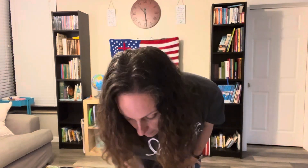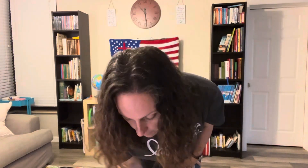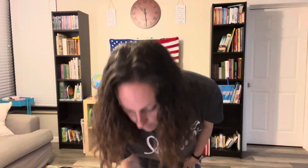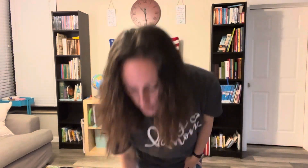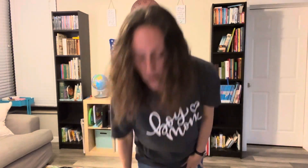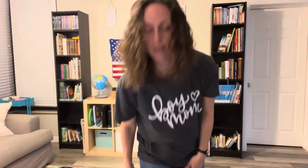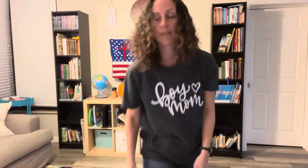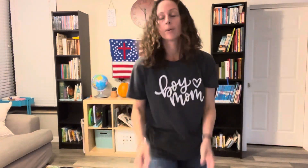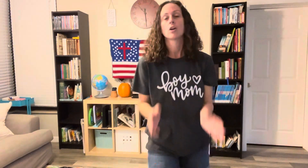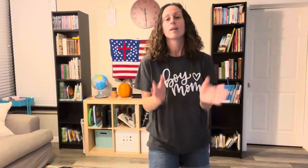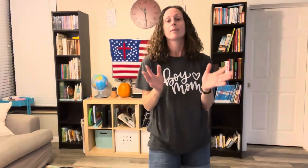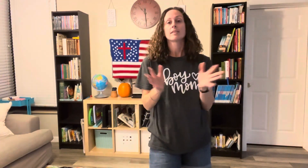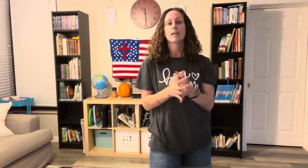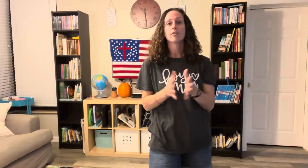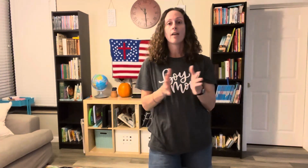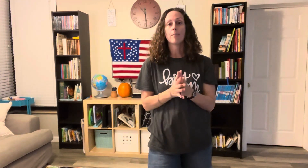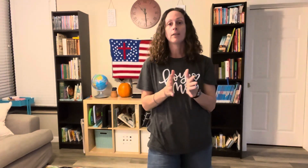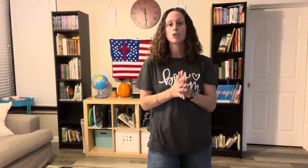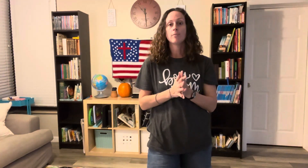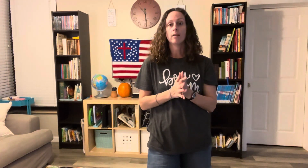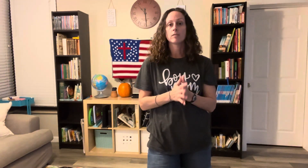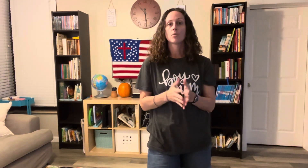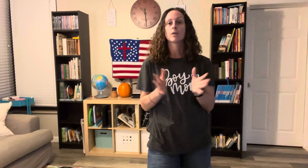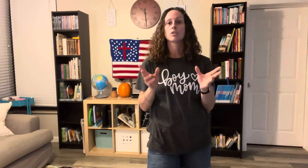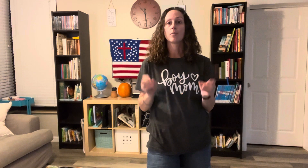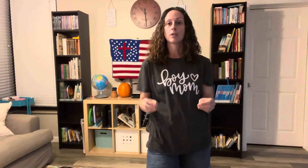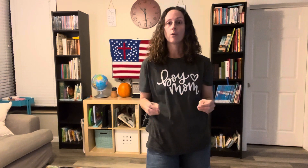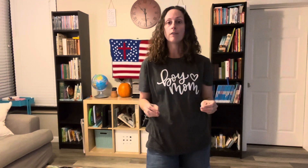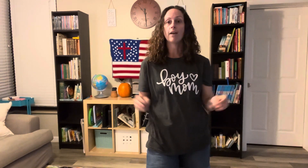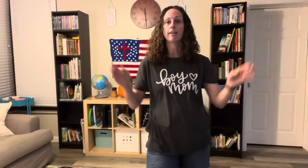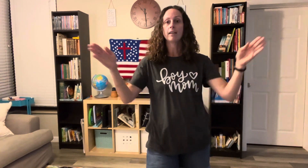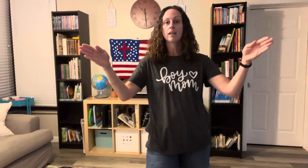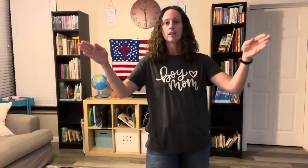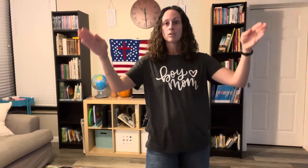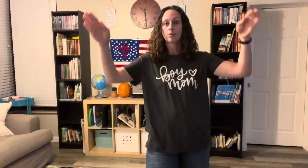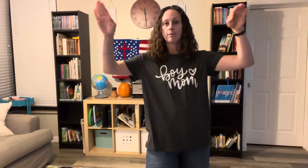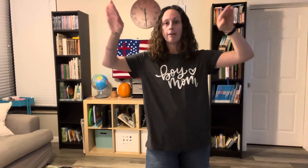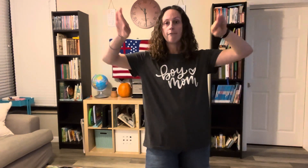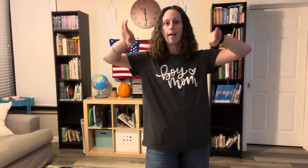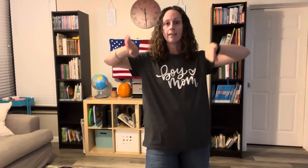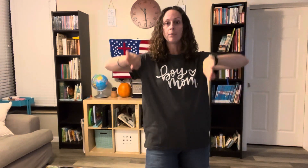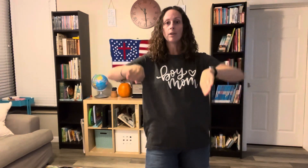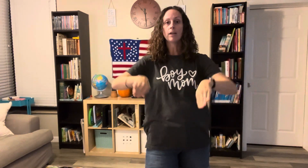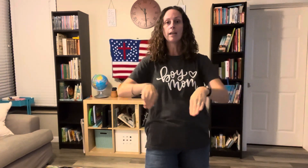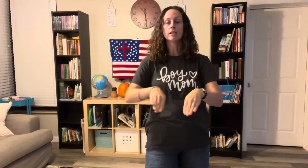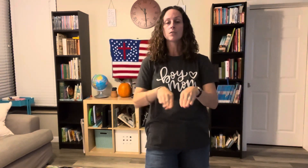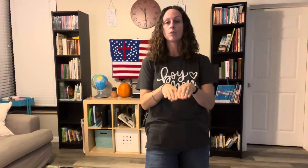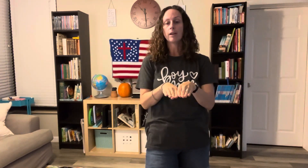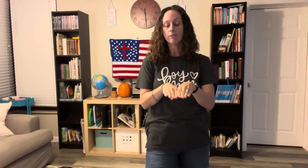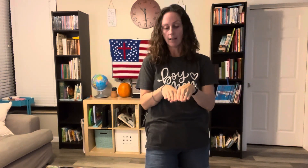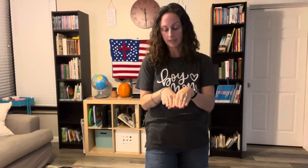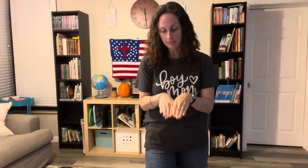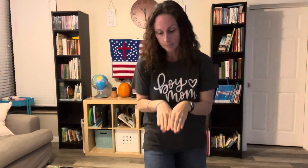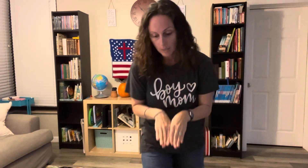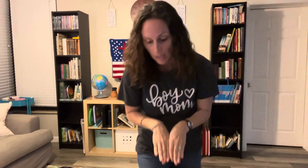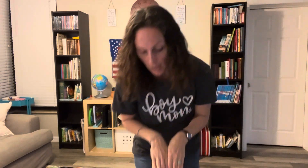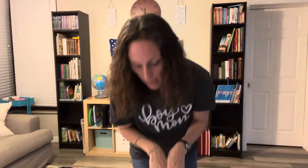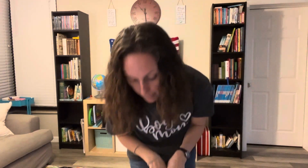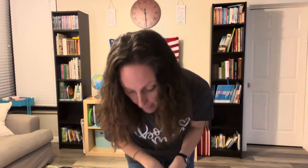for geography, we're talking about the Southern Appalachian Mountains. So we're gonna start with the Great Valley. So we're gonna make a valley with our hands for Great Valley. And